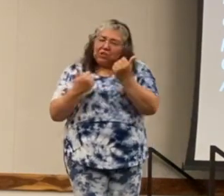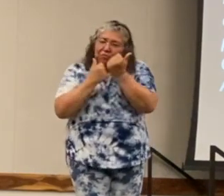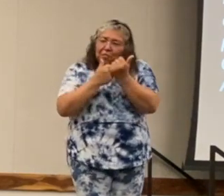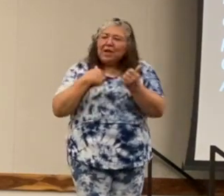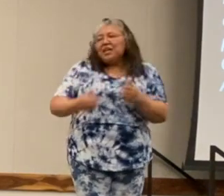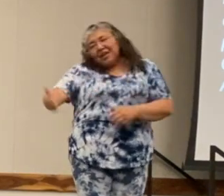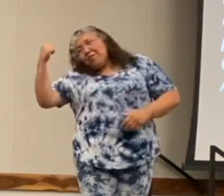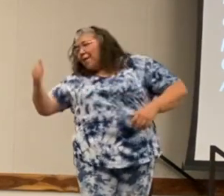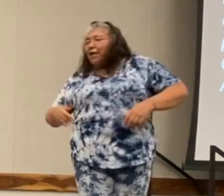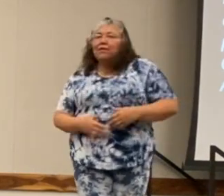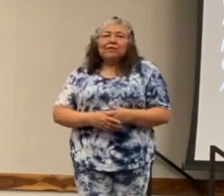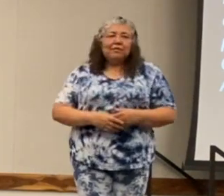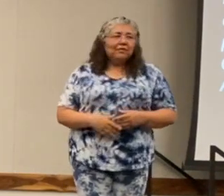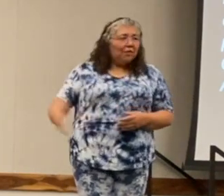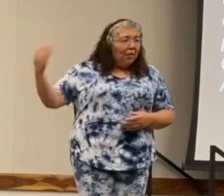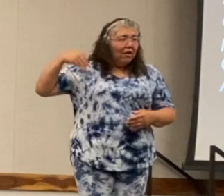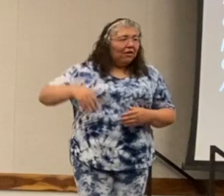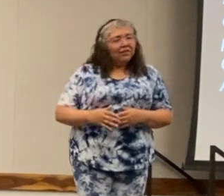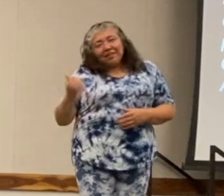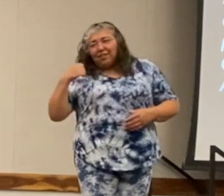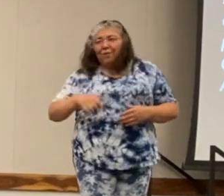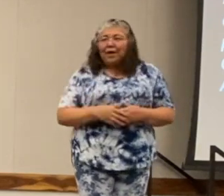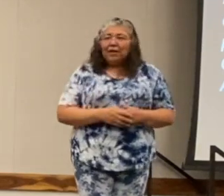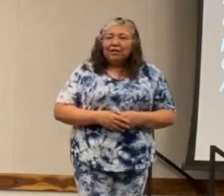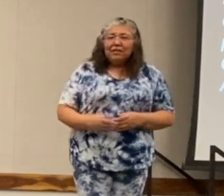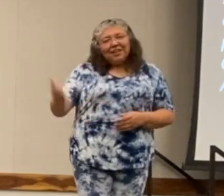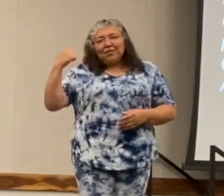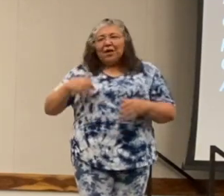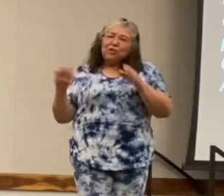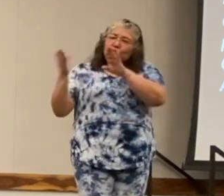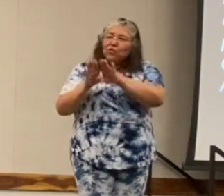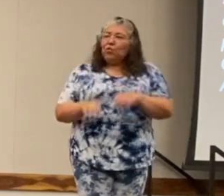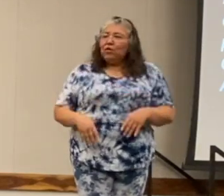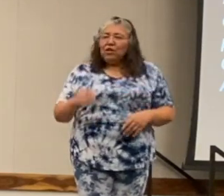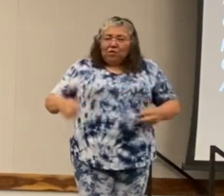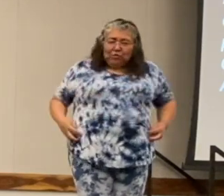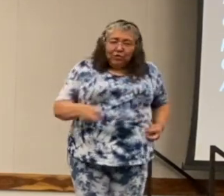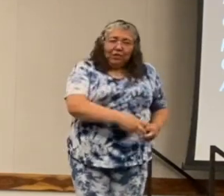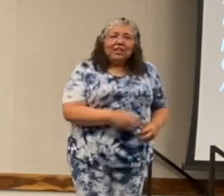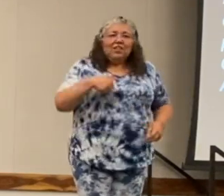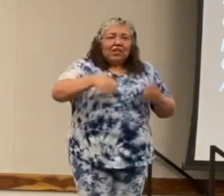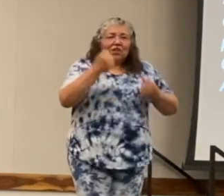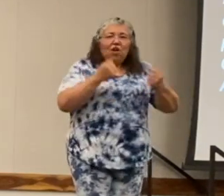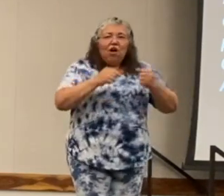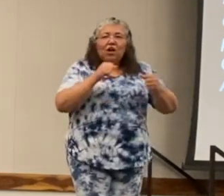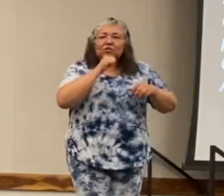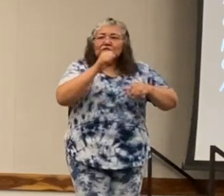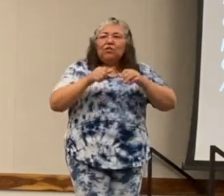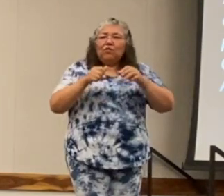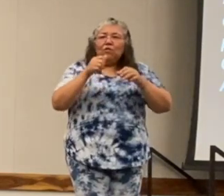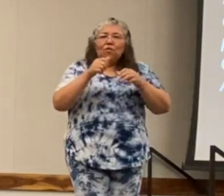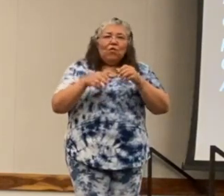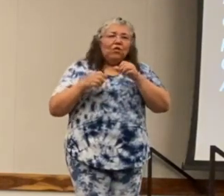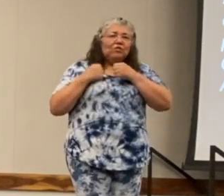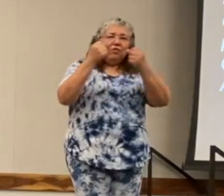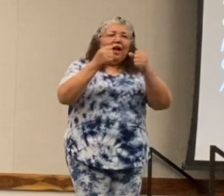back. Right? Get in the back, shut the door, put your seatbelt on, because this car don't ride until the seatbelt's on.